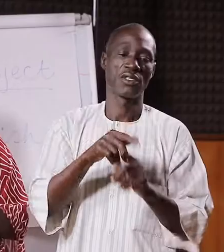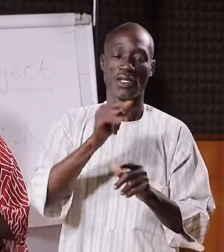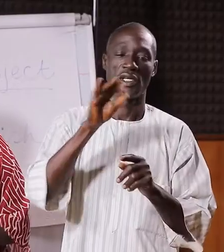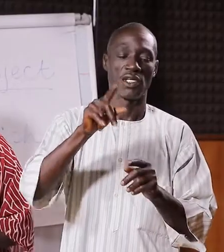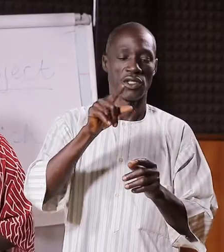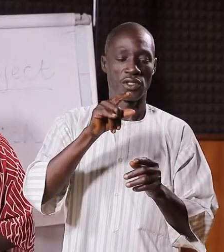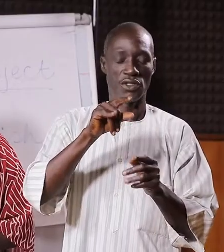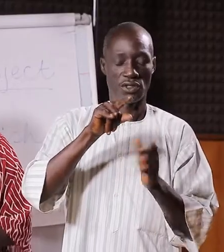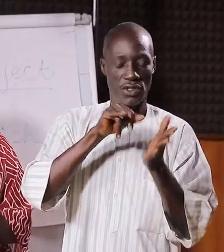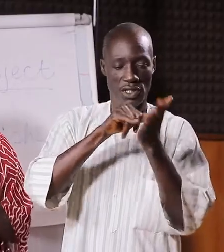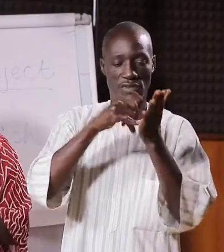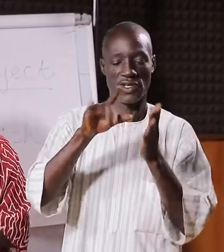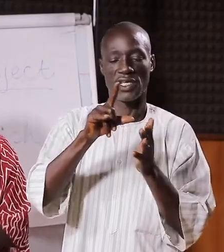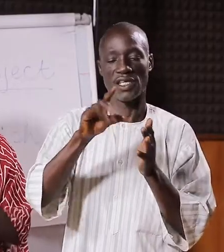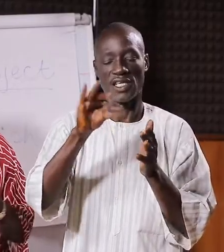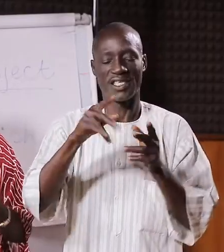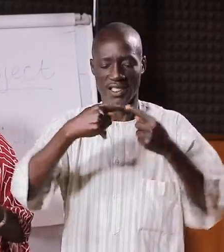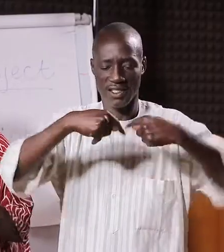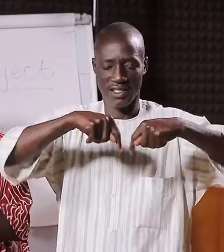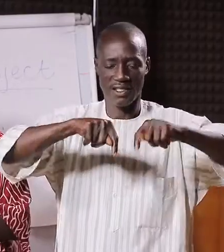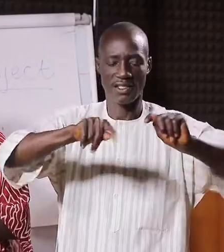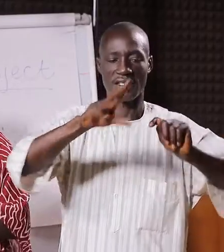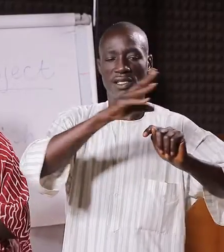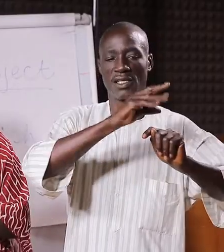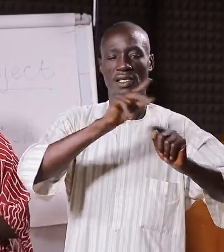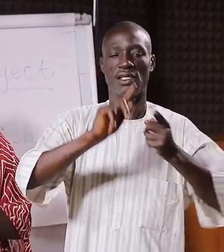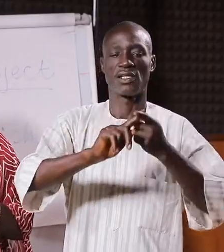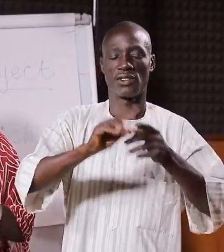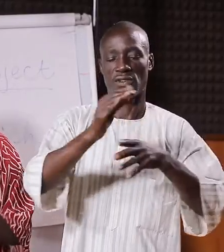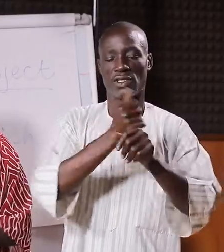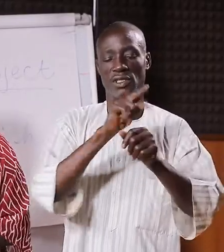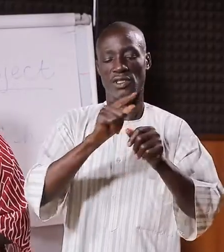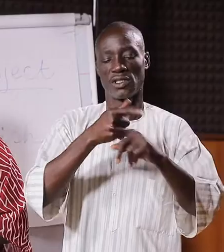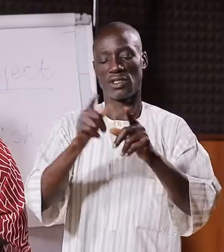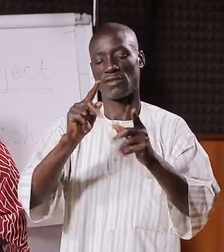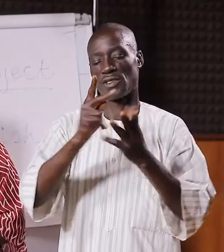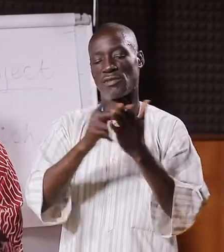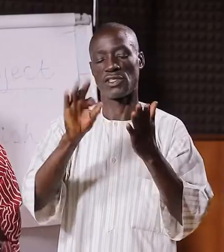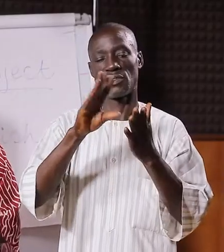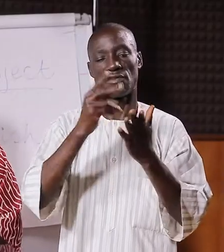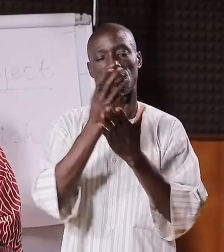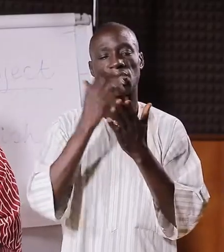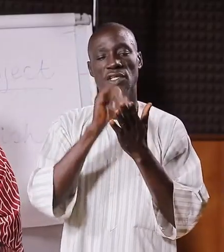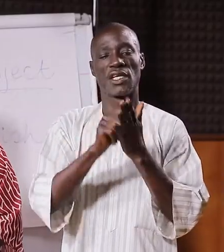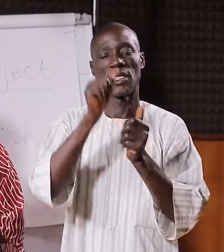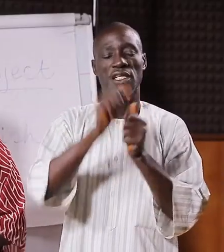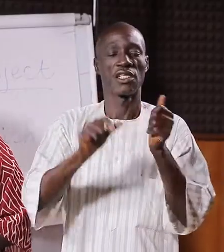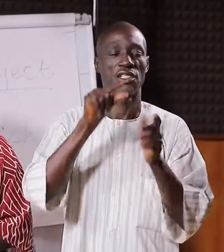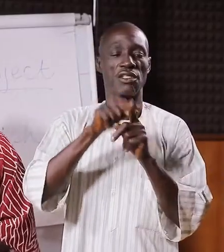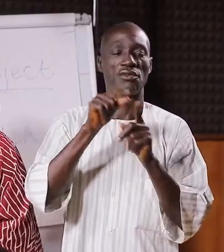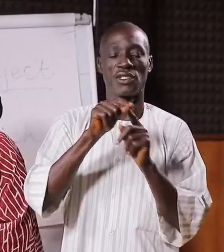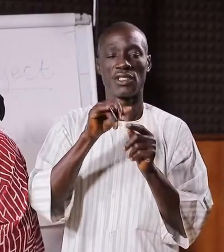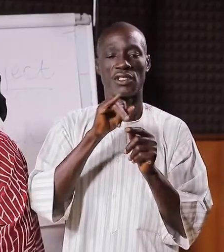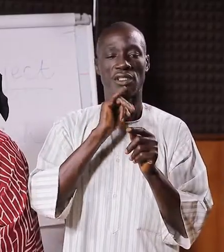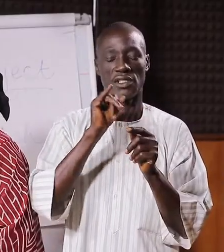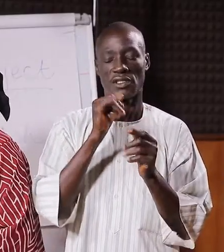As you identify the lyrics, try to get the different parts of speech that each word belongs